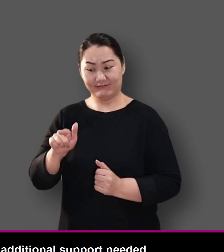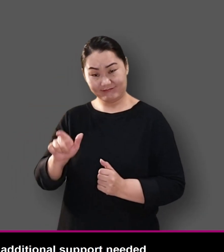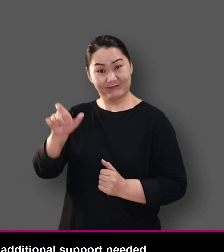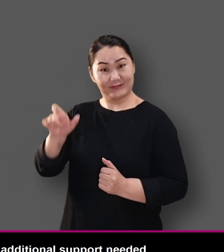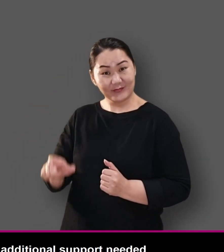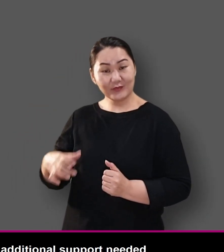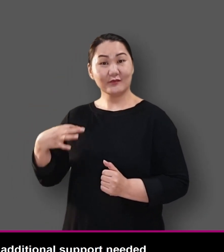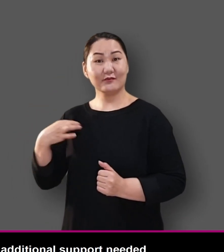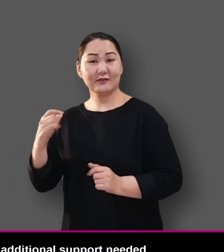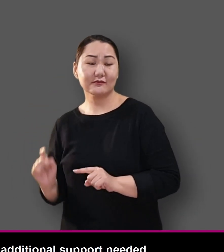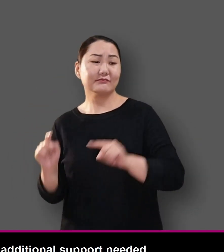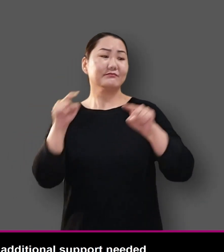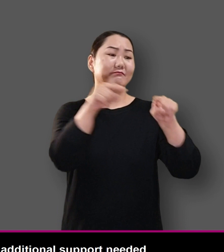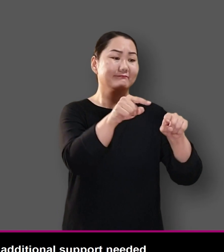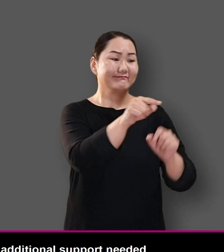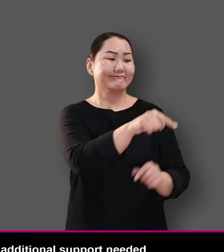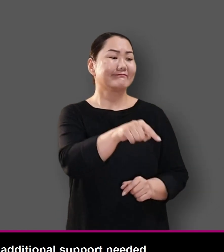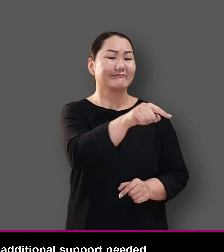any adjustments and additional support needed